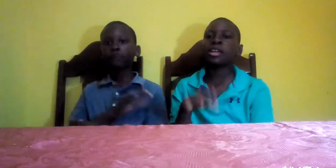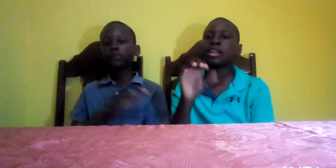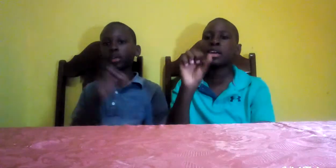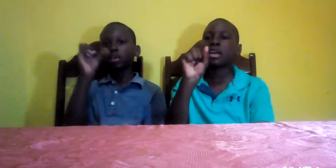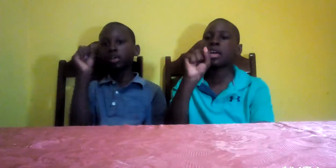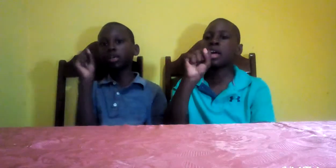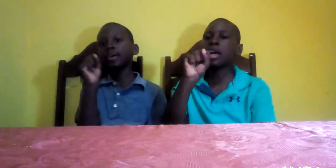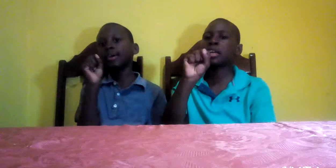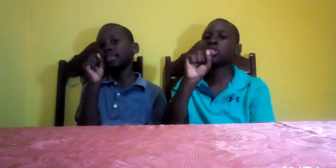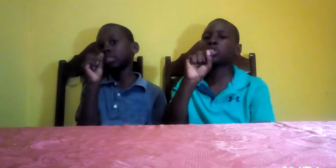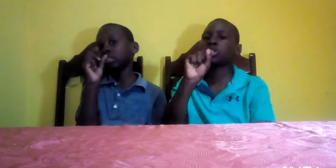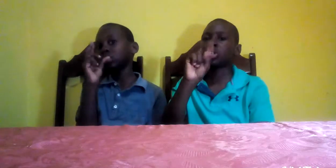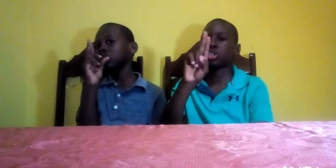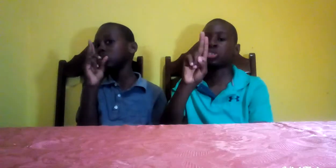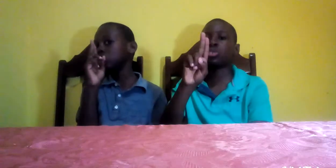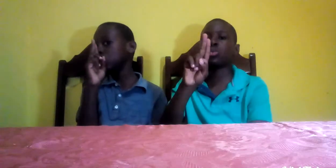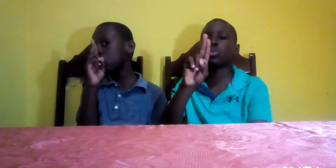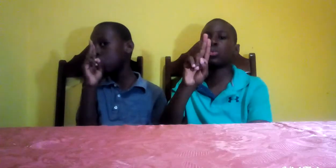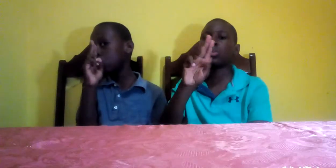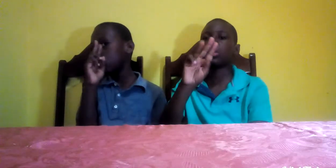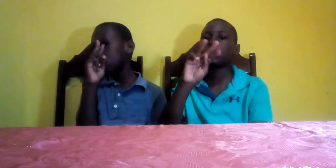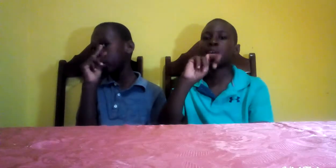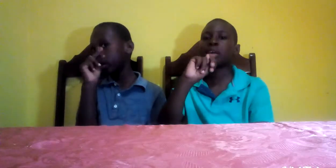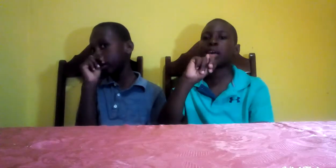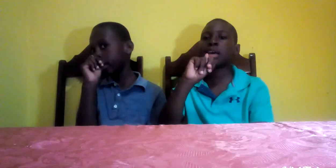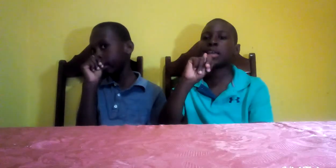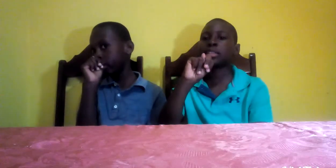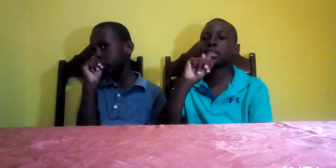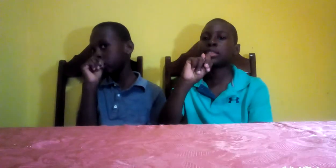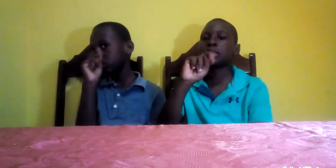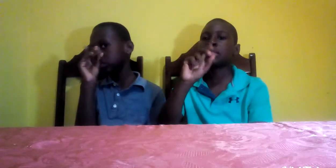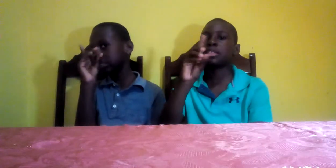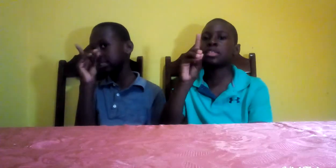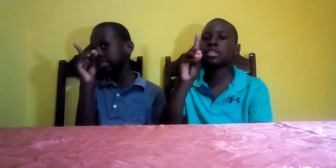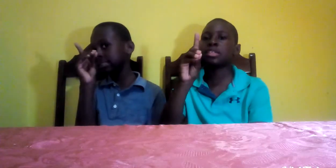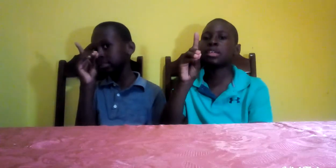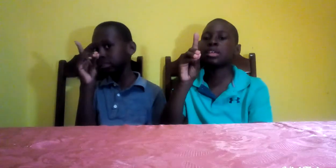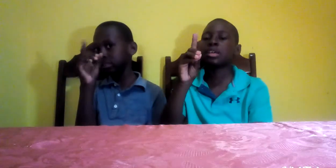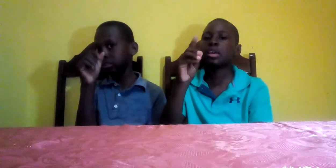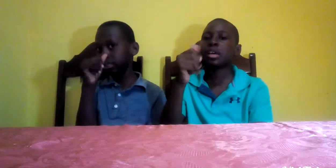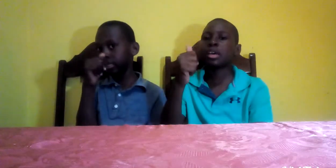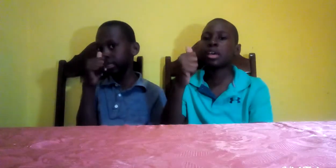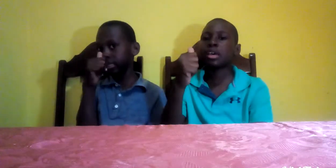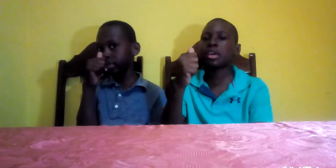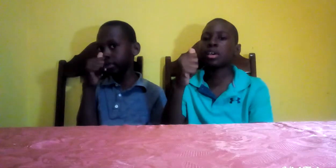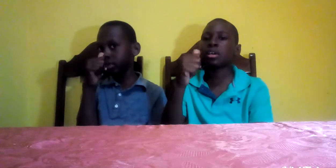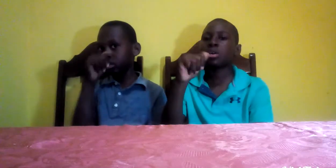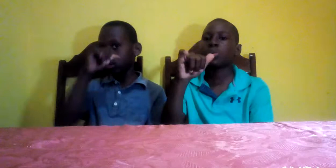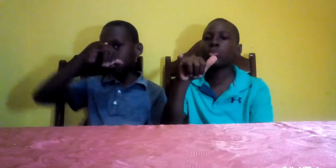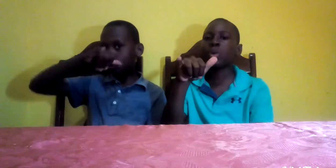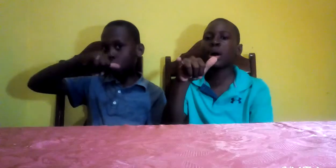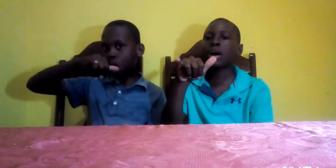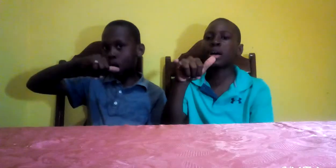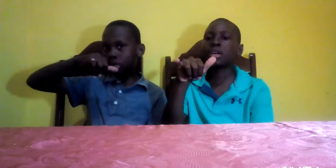S-U-N-D-A-Y.